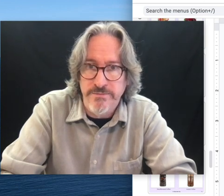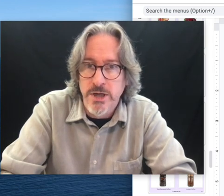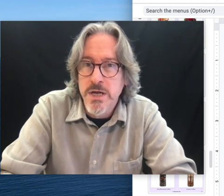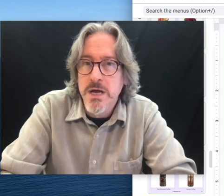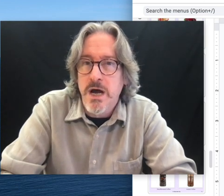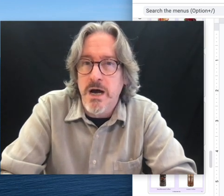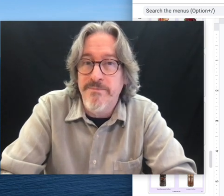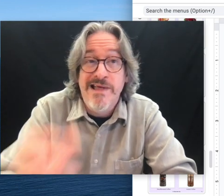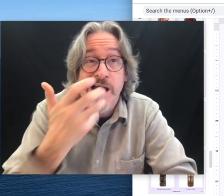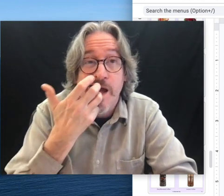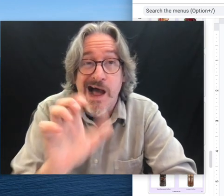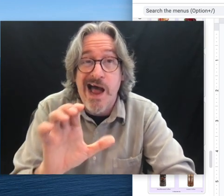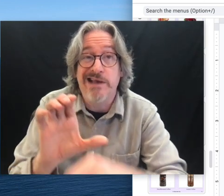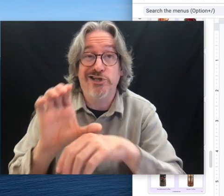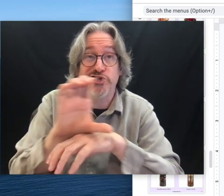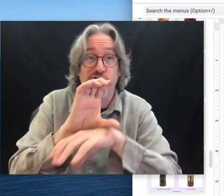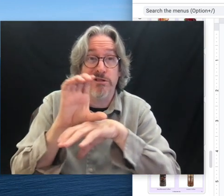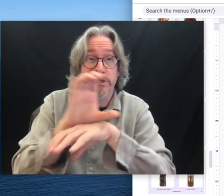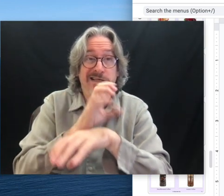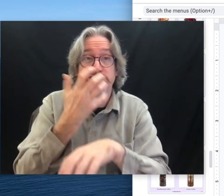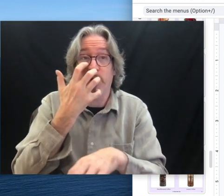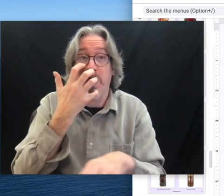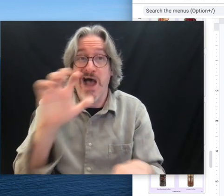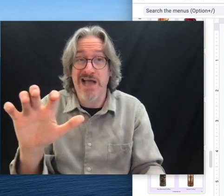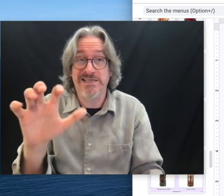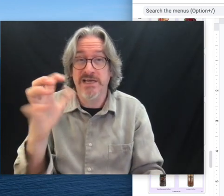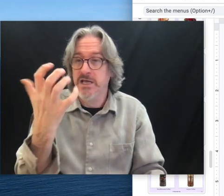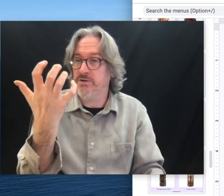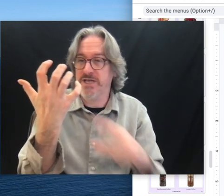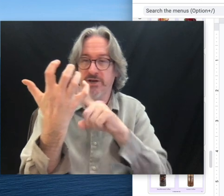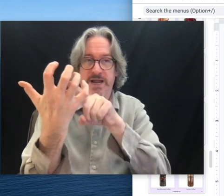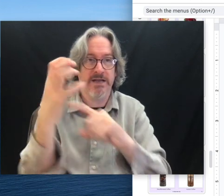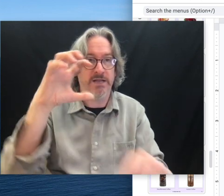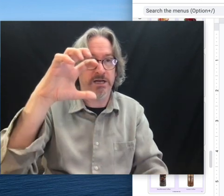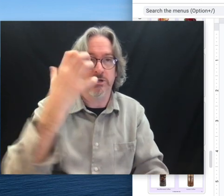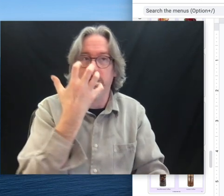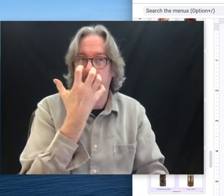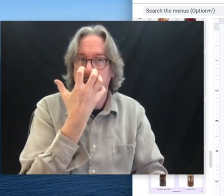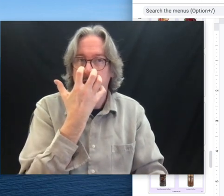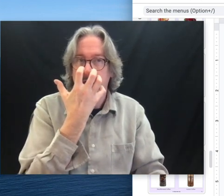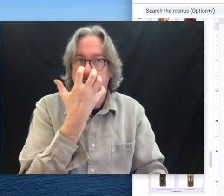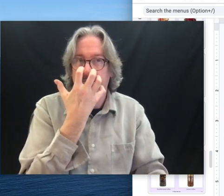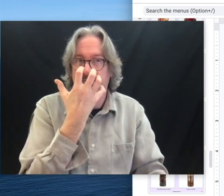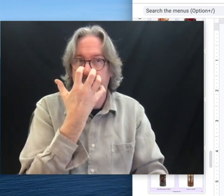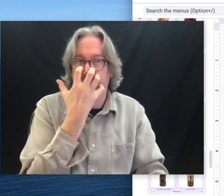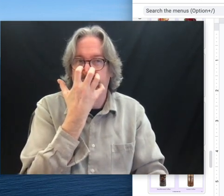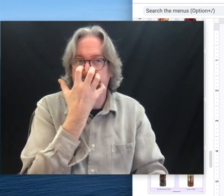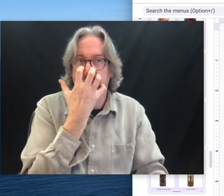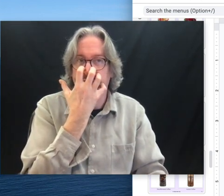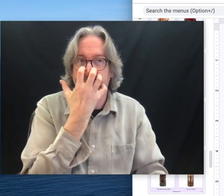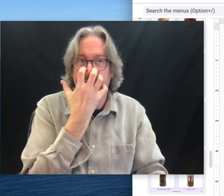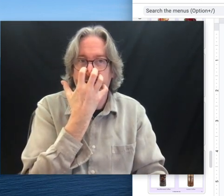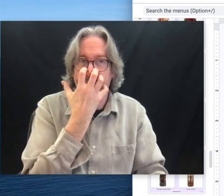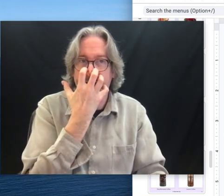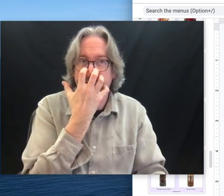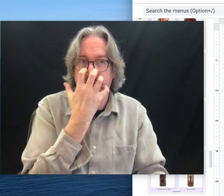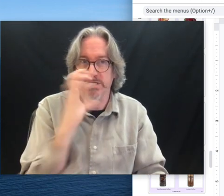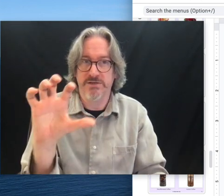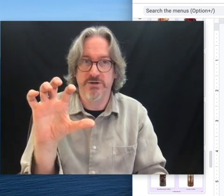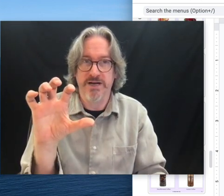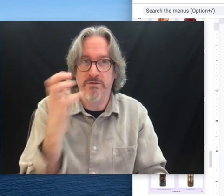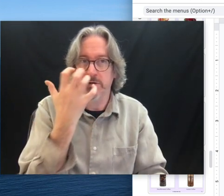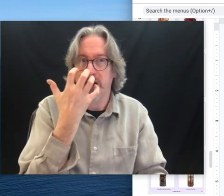caffeine. Hot chocolate, so hot. You take your hand in like a claw, face it over your mouth like a mask,